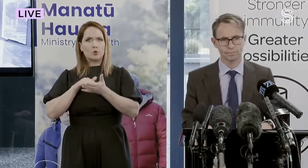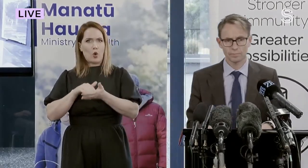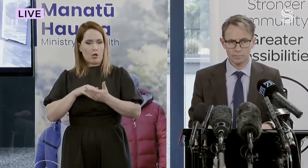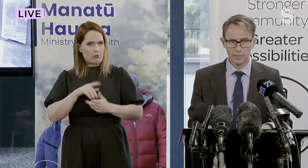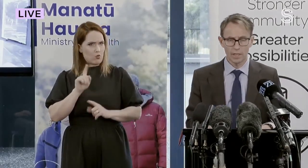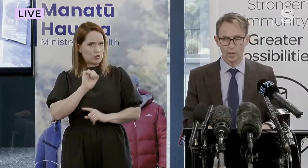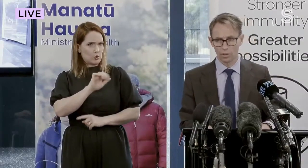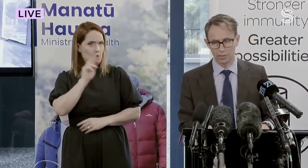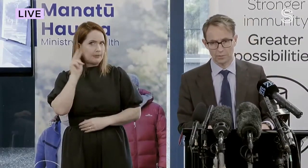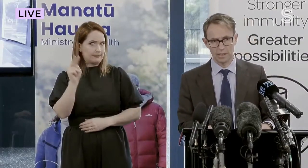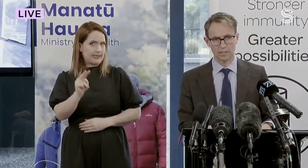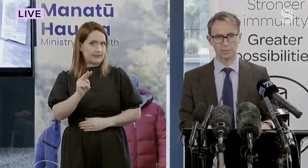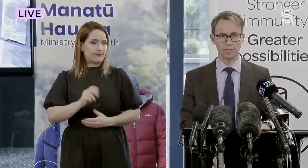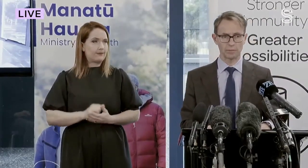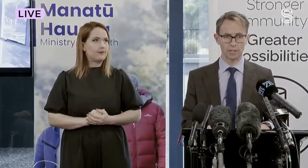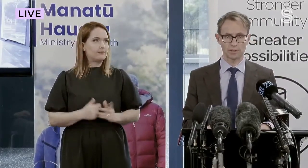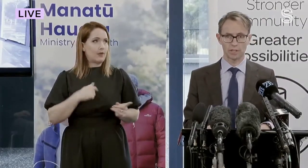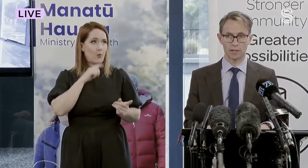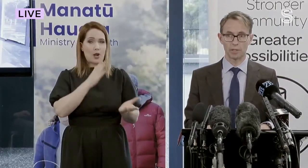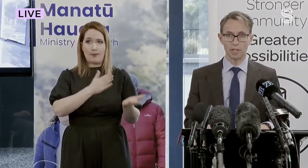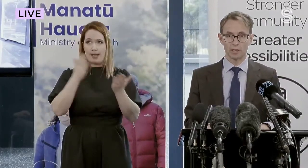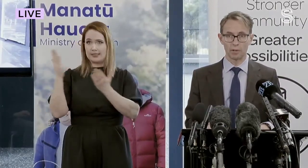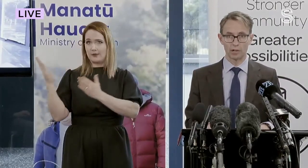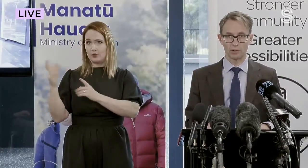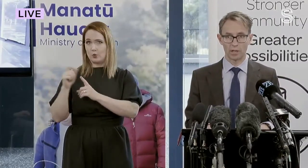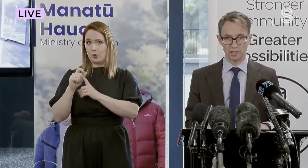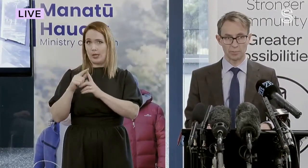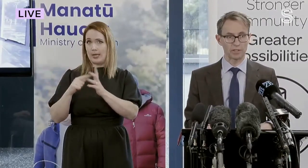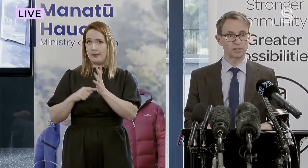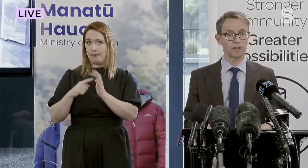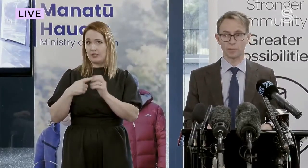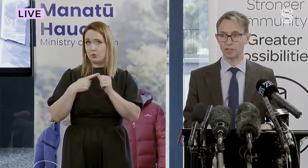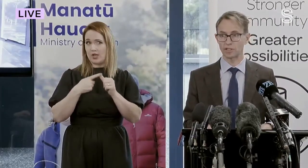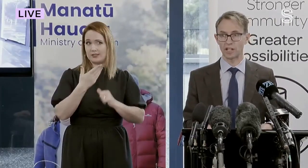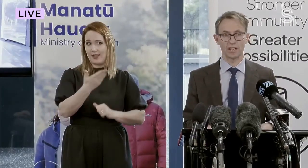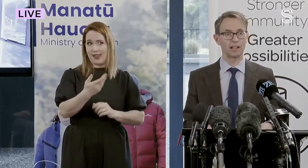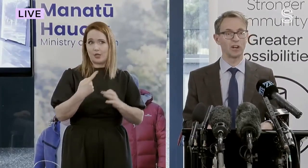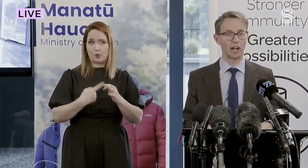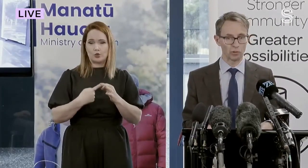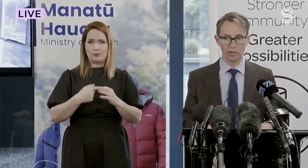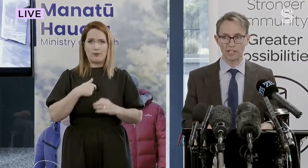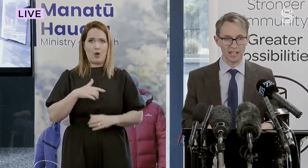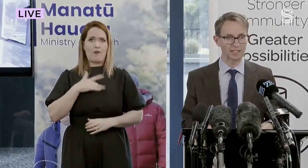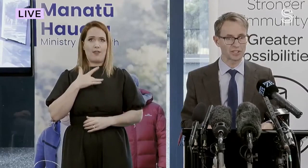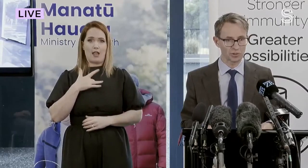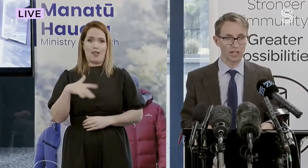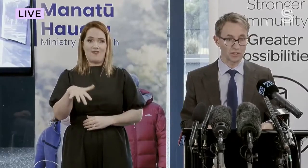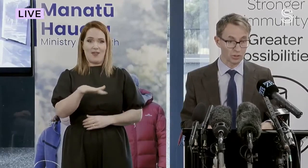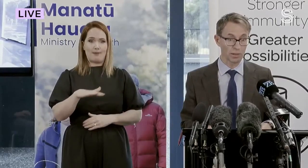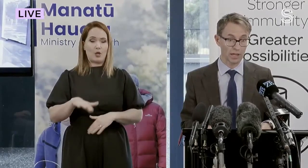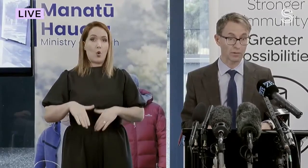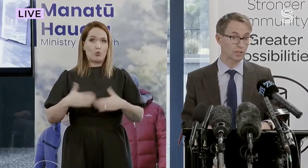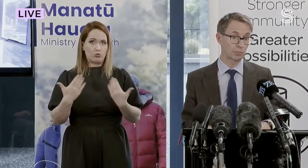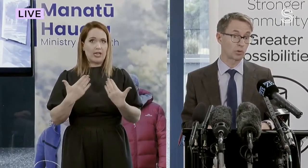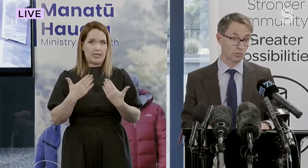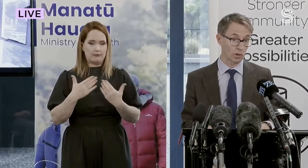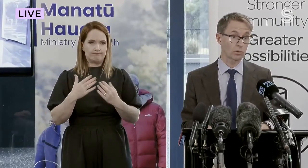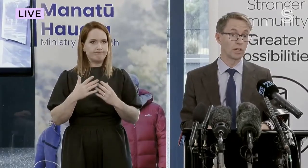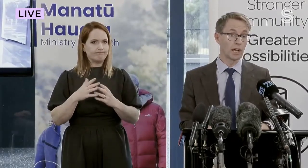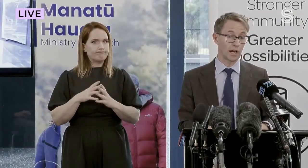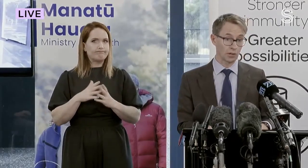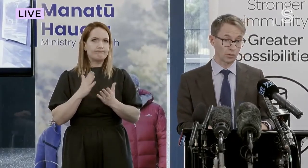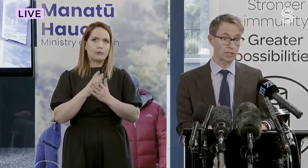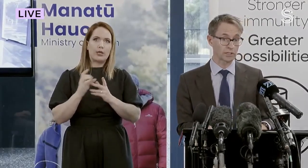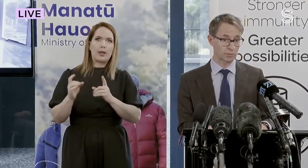acceptable? Well, I'm going to pass to Pete, but in my experience, families are already and do play a really important